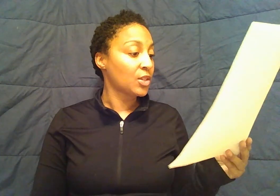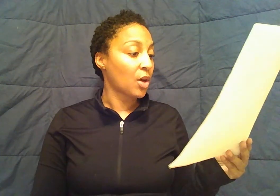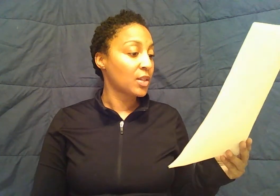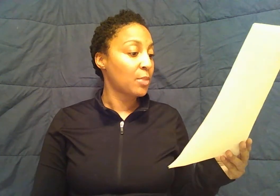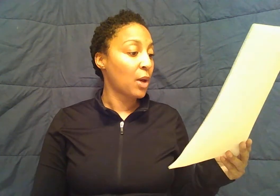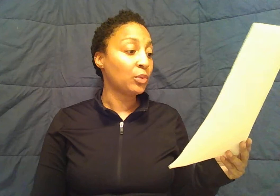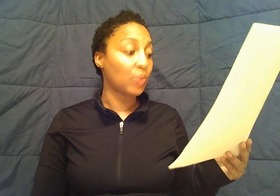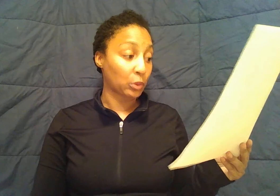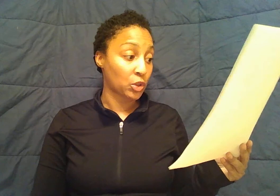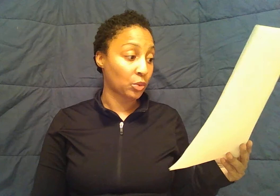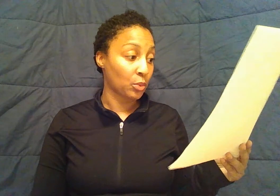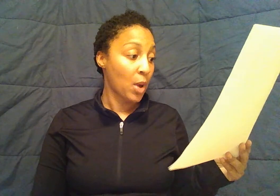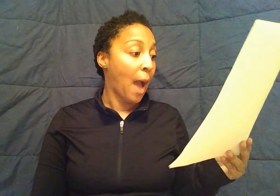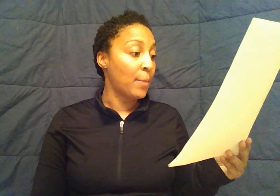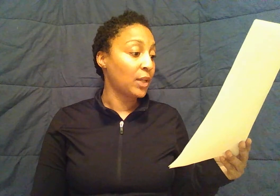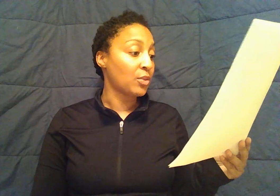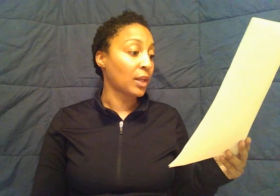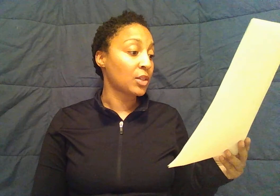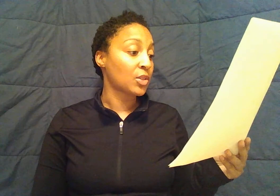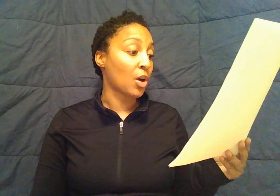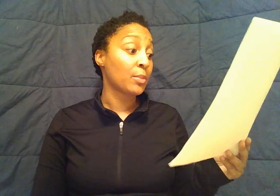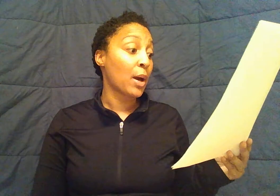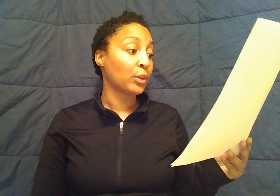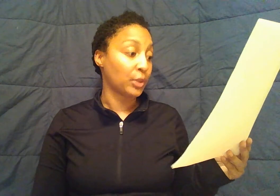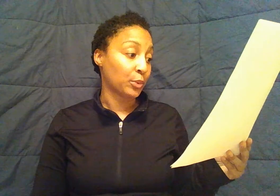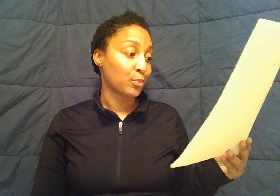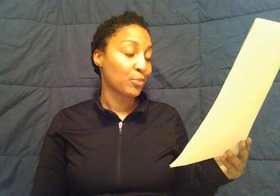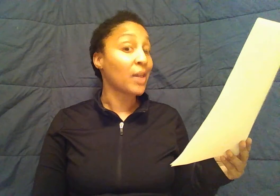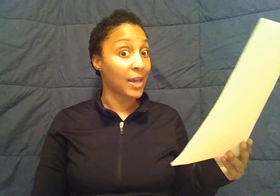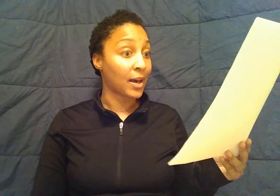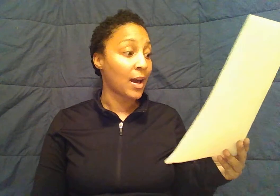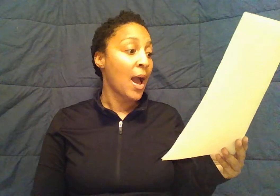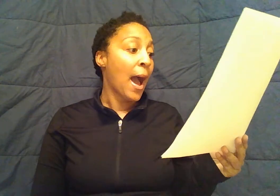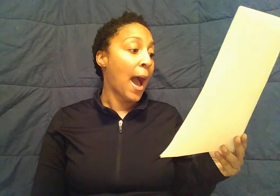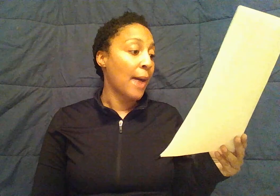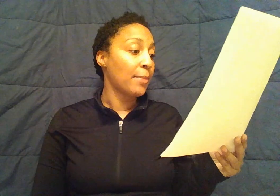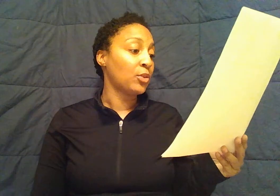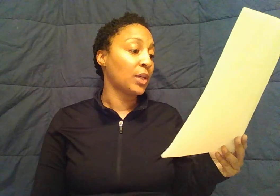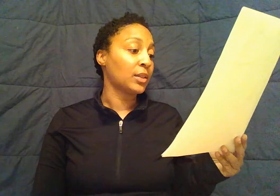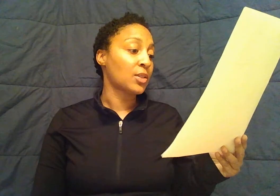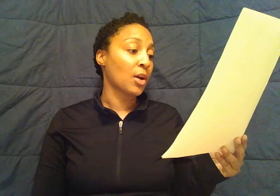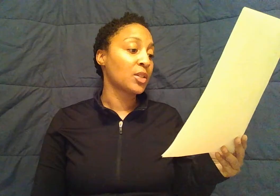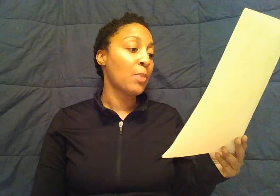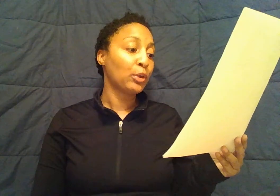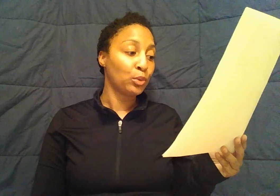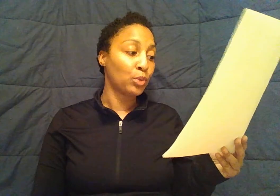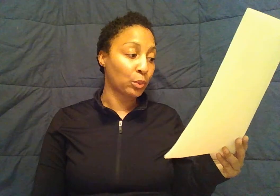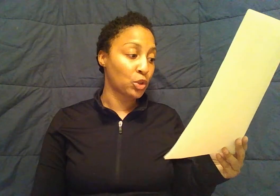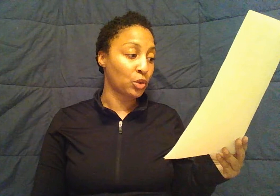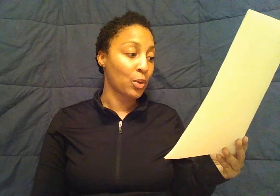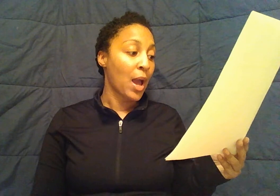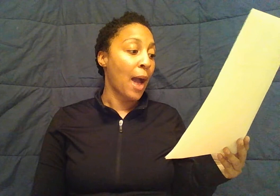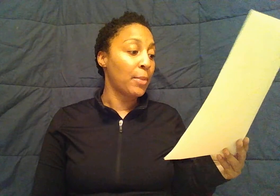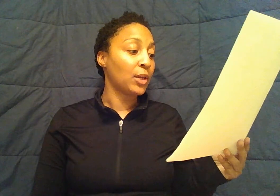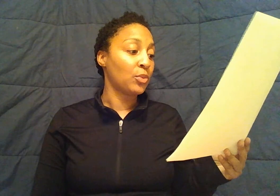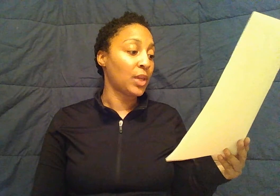song is about you, don't you? I bet you think the song is about you. Yeah, I bet you think the song is about you, don't you? I bet you think